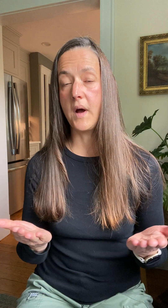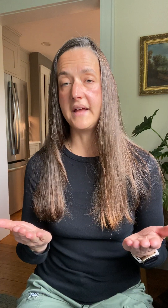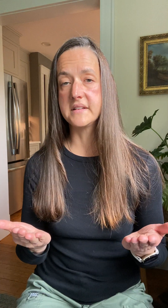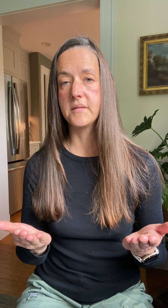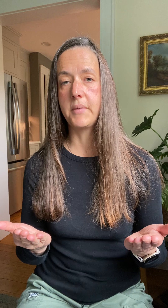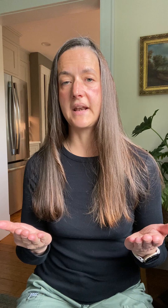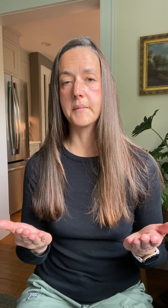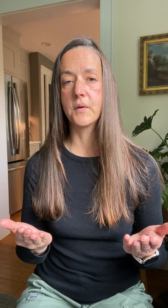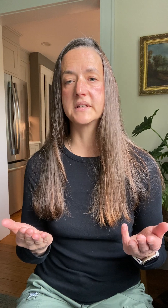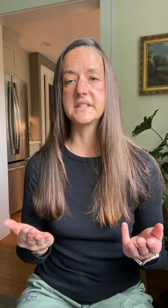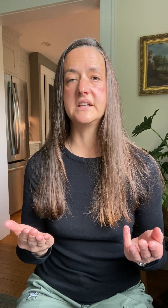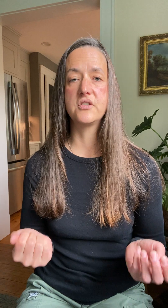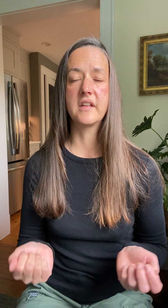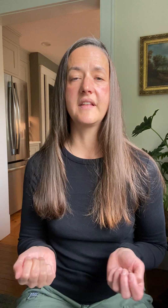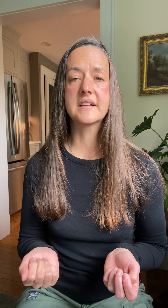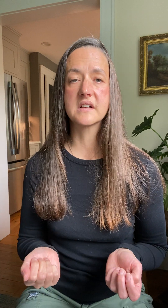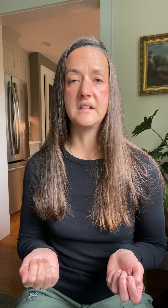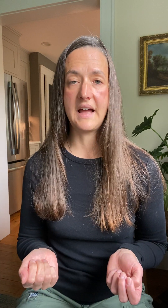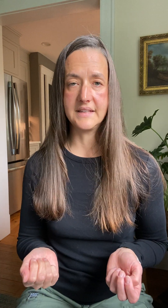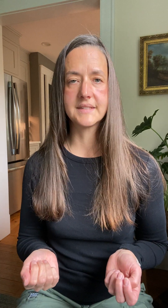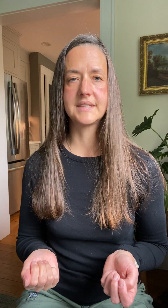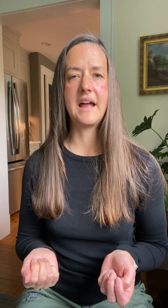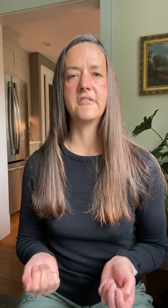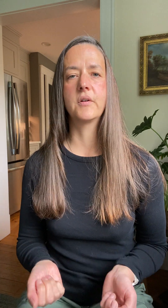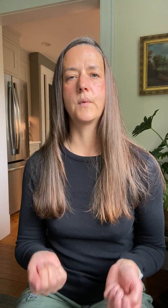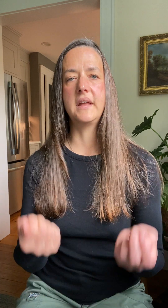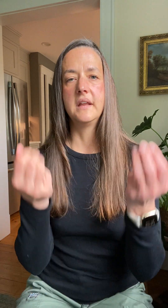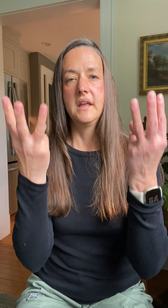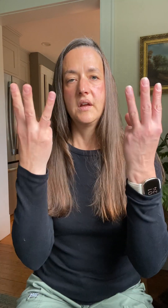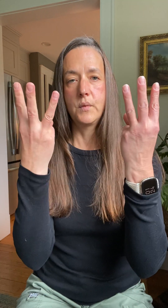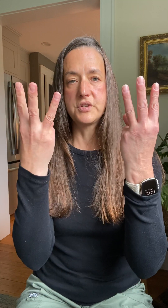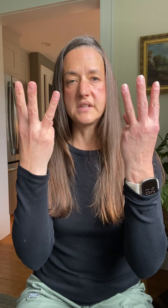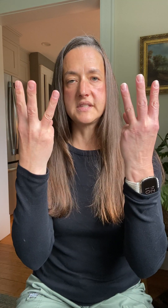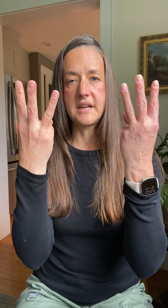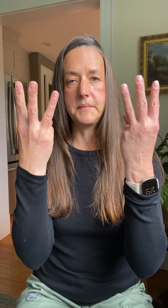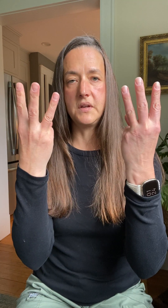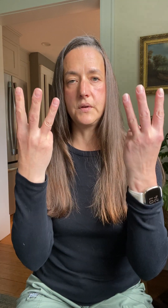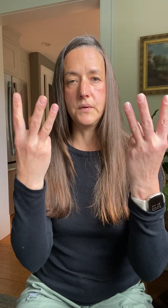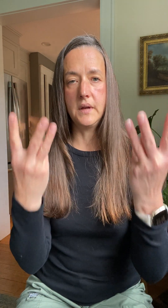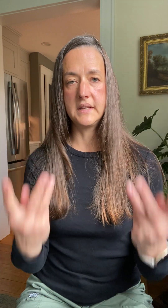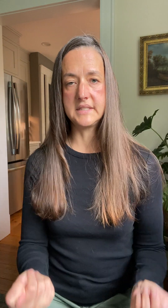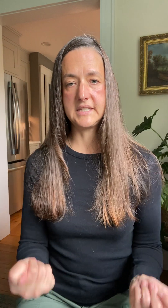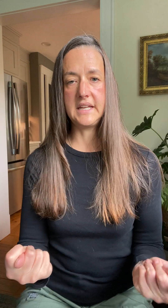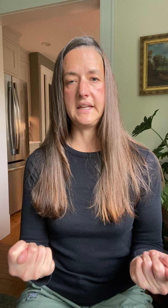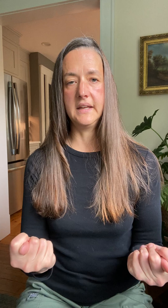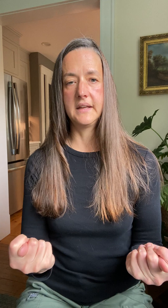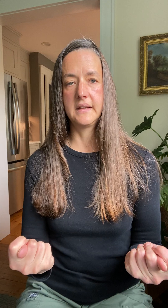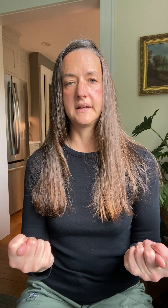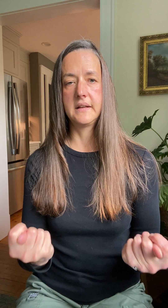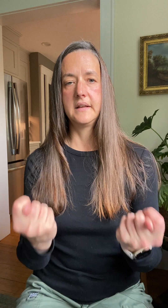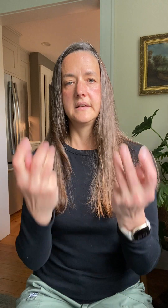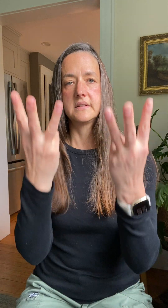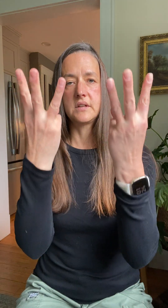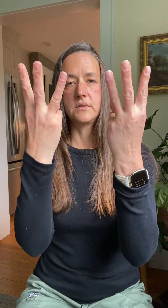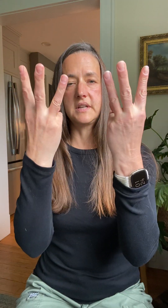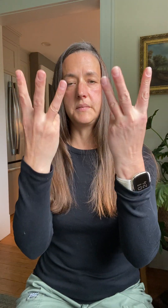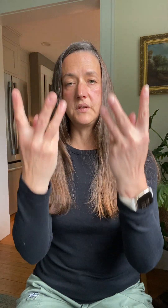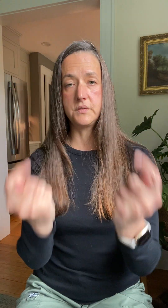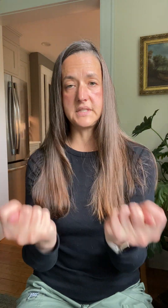what, but I'm going to teach you the lexicalized sign for what, which is W-T. So